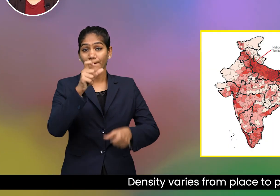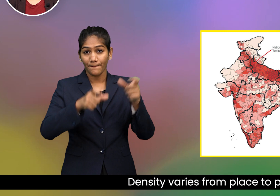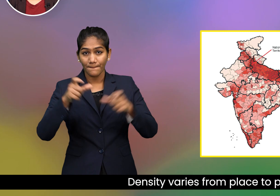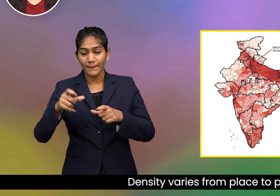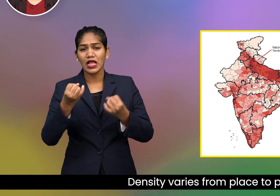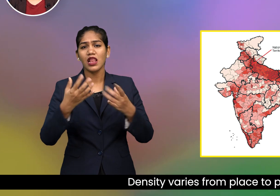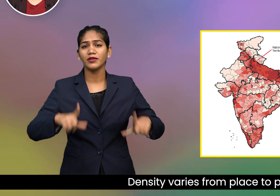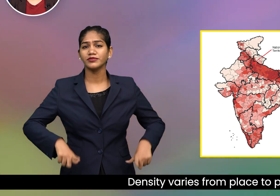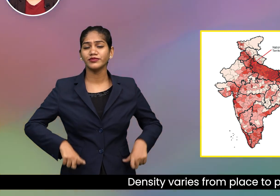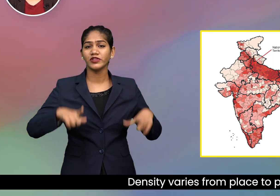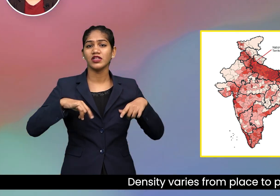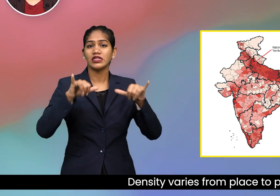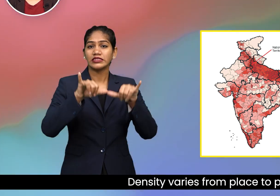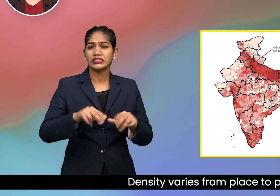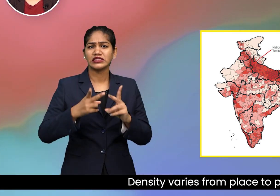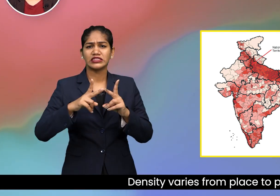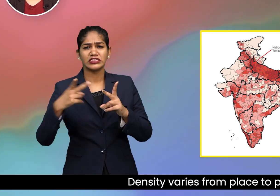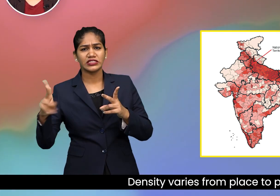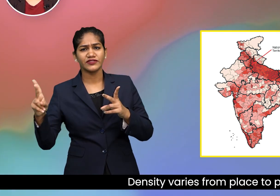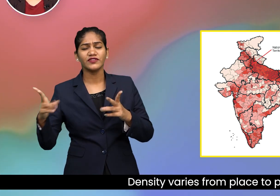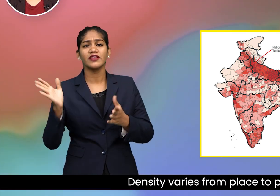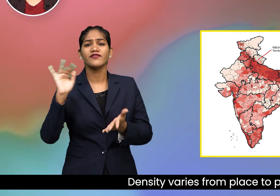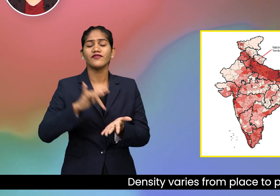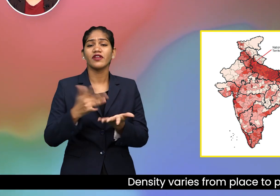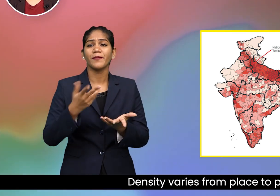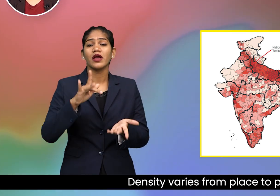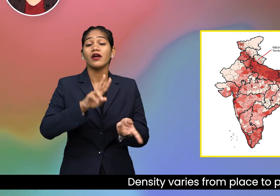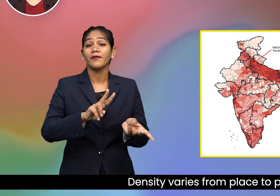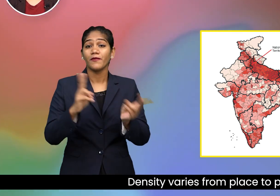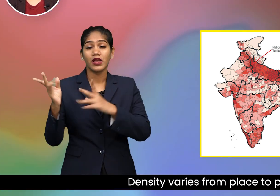Density varies from place to place.